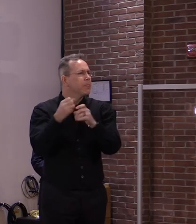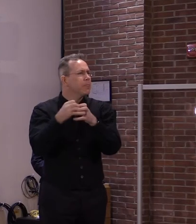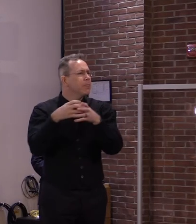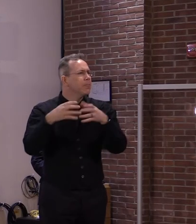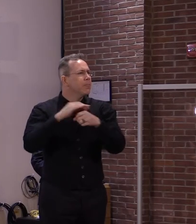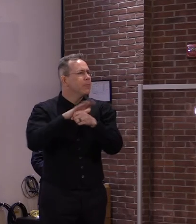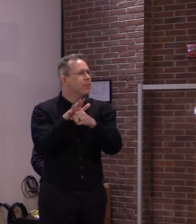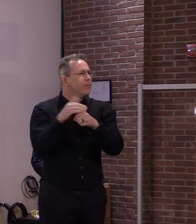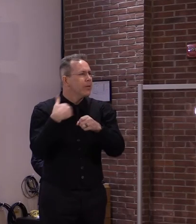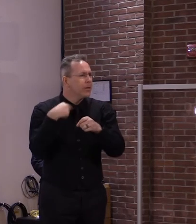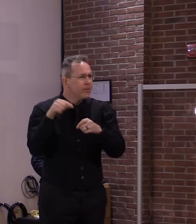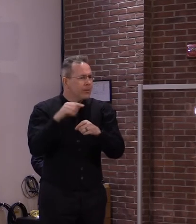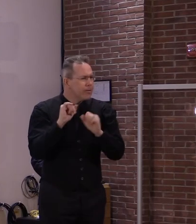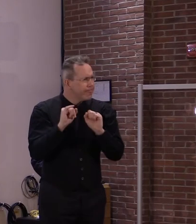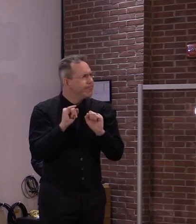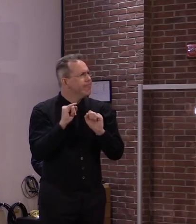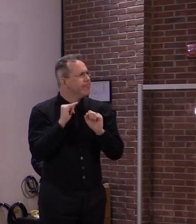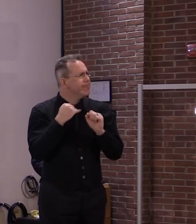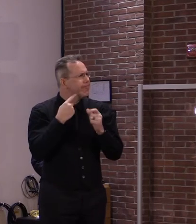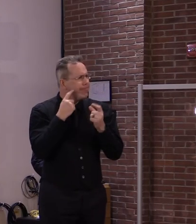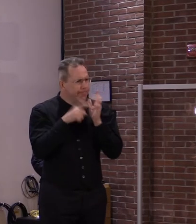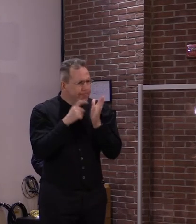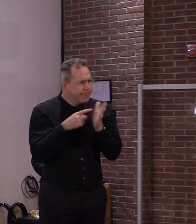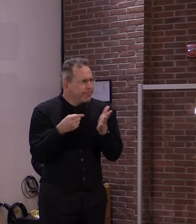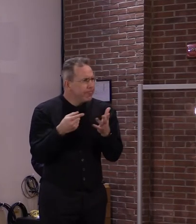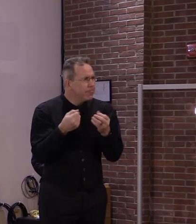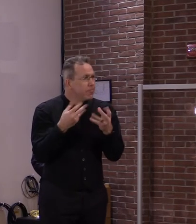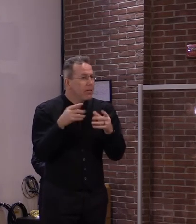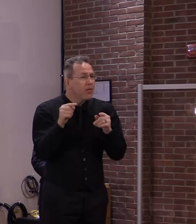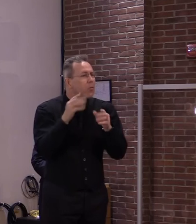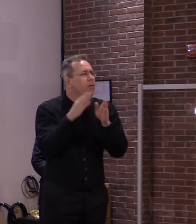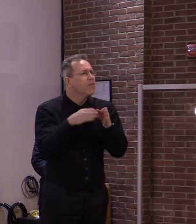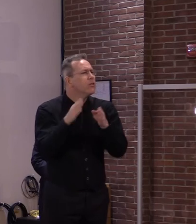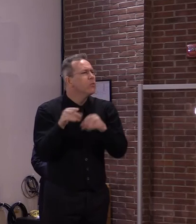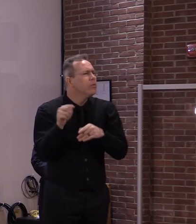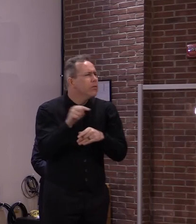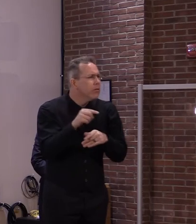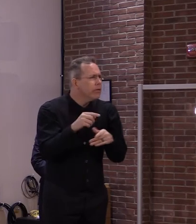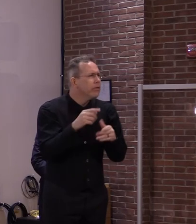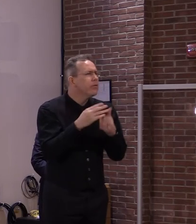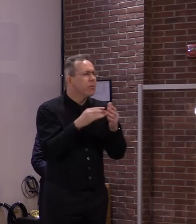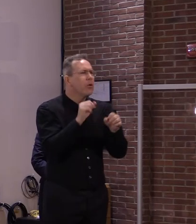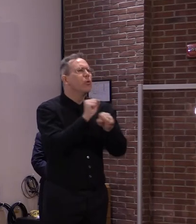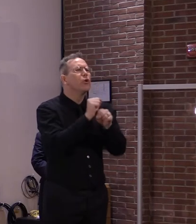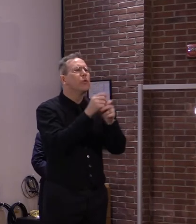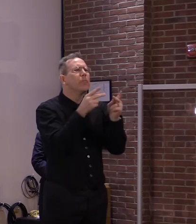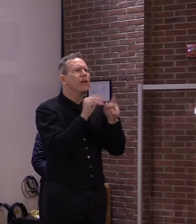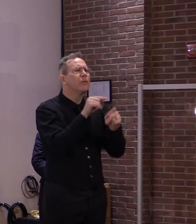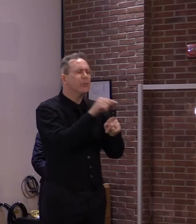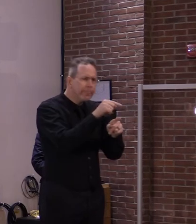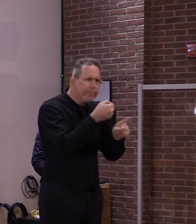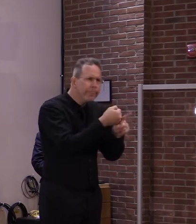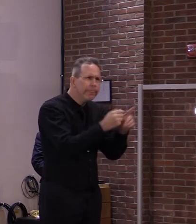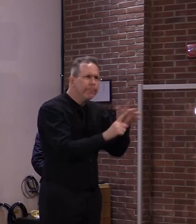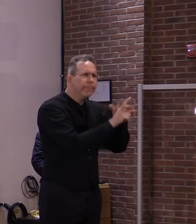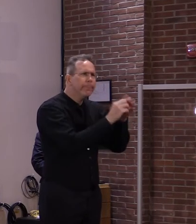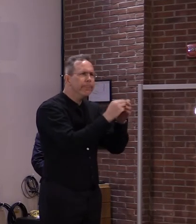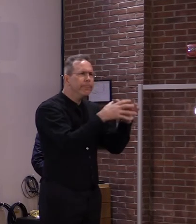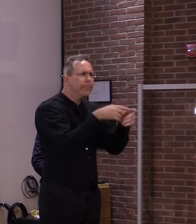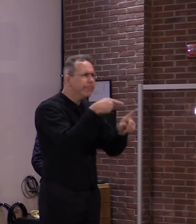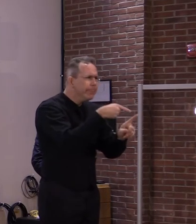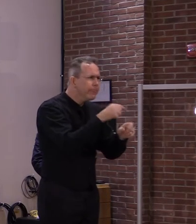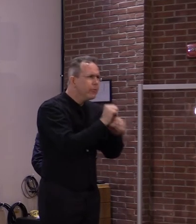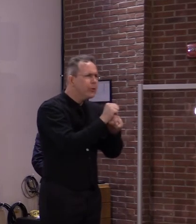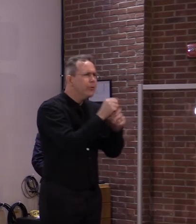contributing abundant cases there are also a few work sites and i'm pretty confident the majority of them have